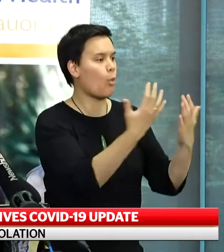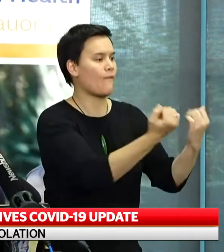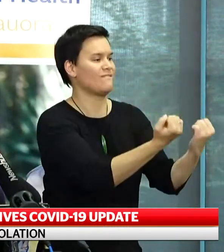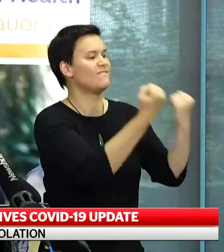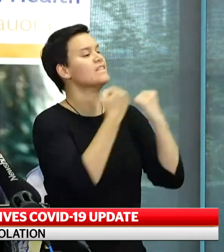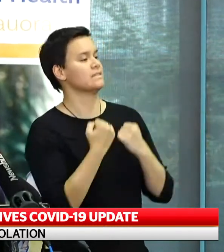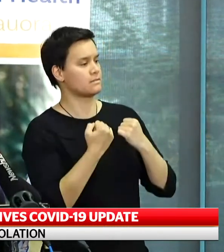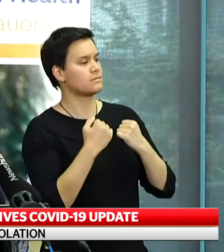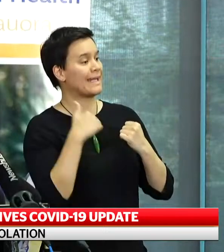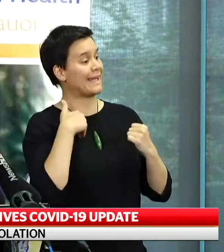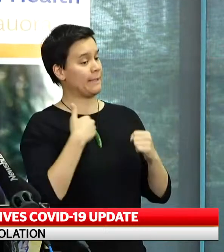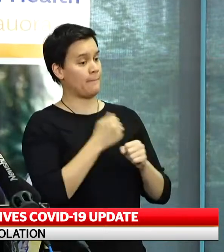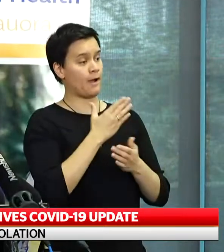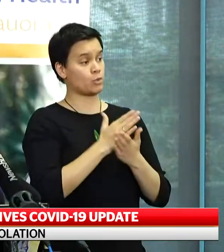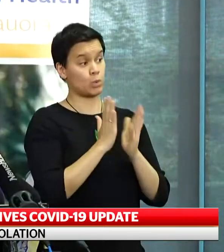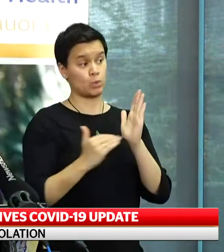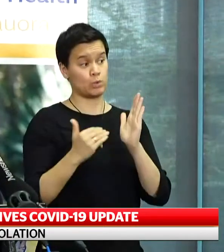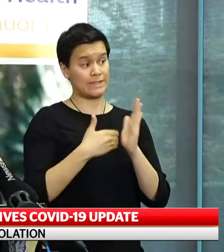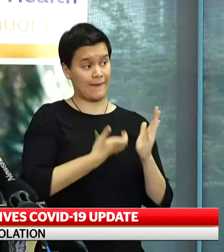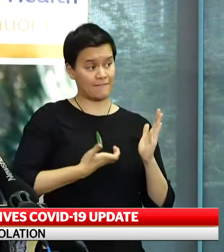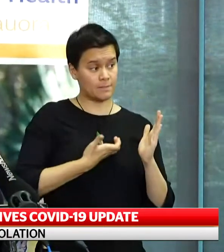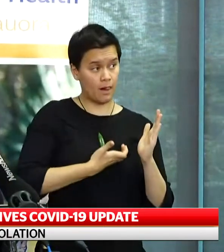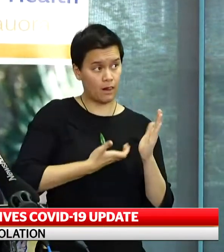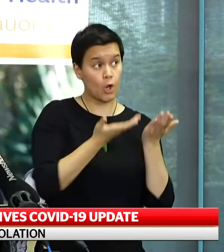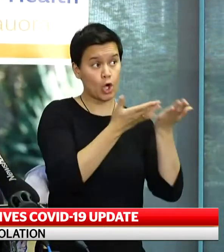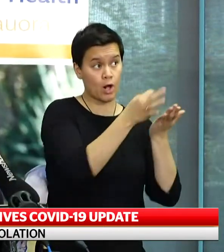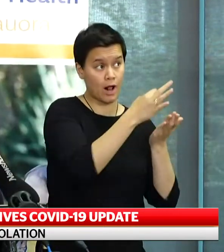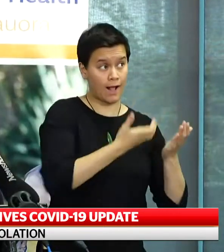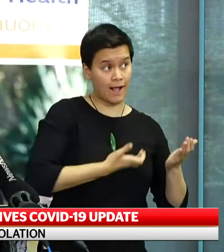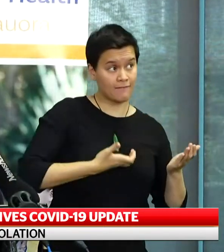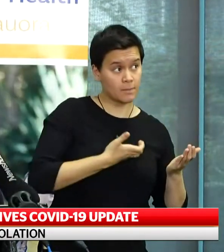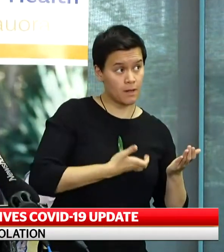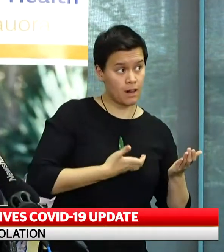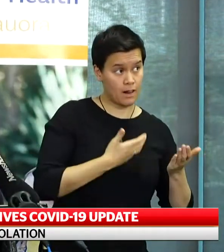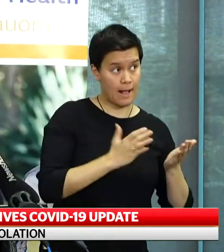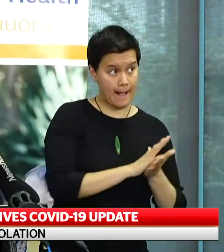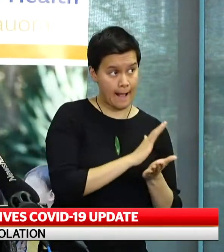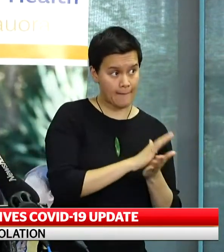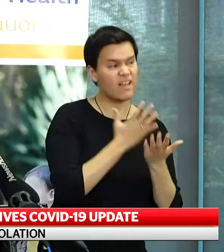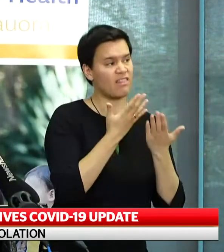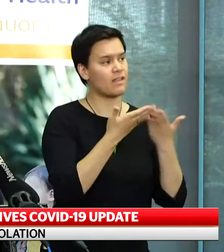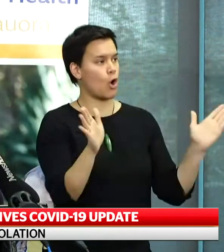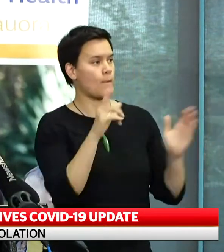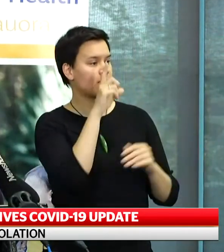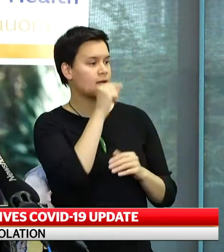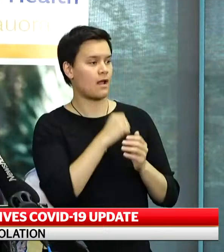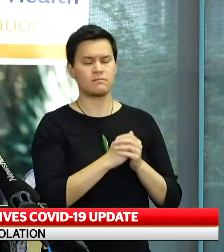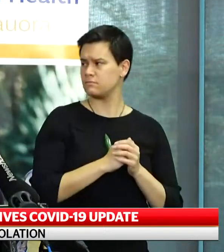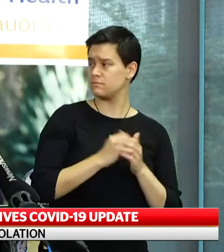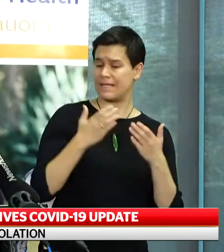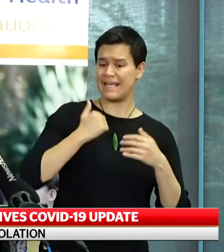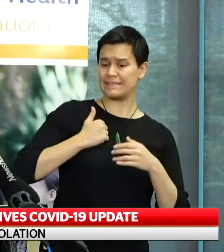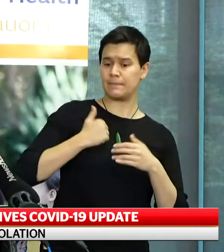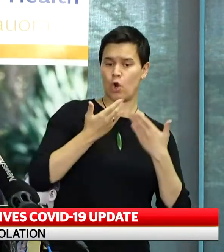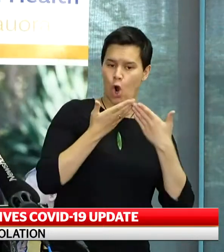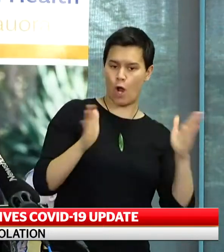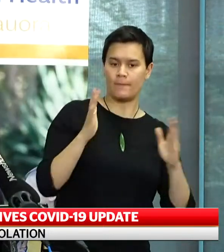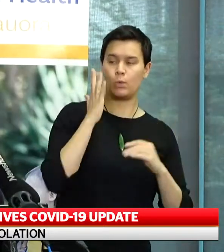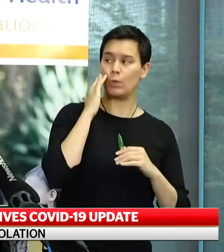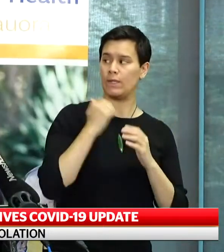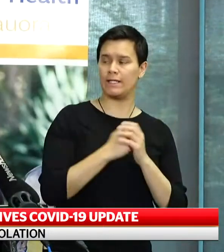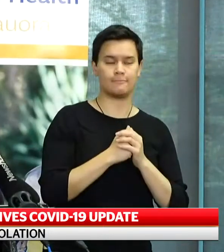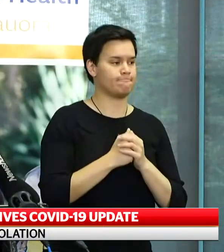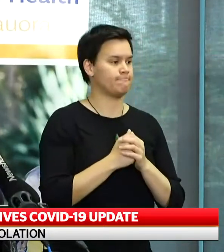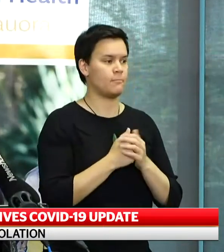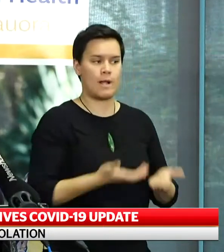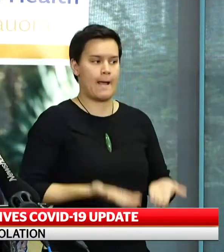our countries are comfortable with the arrangements that are in place in each other's country. Do you have a time frame for that? No, I don't have a time frame. It'll be